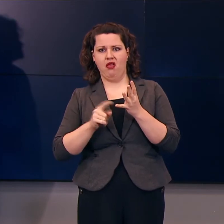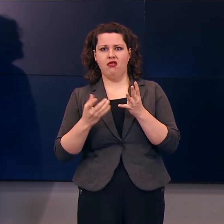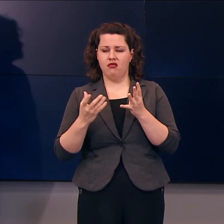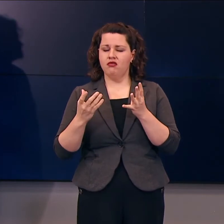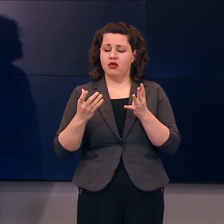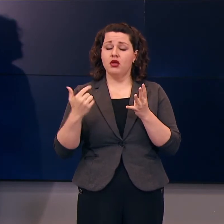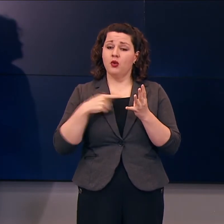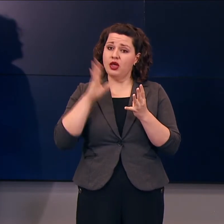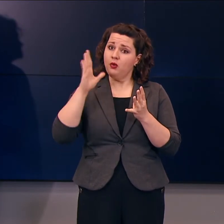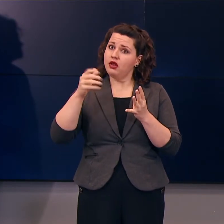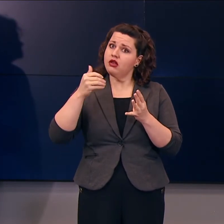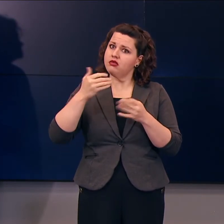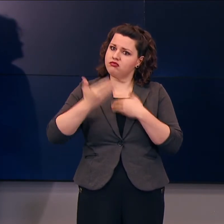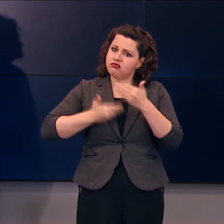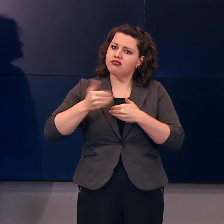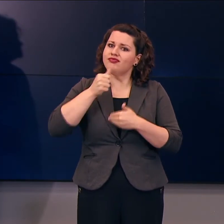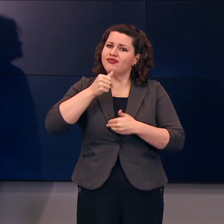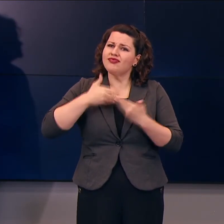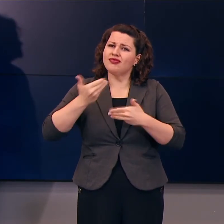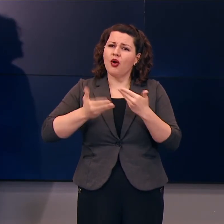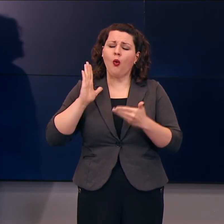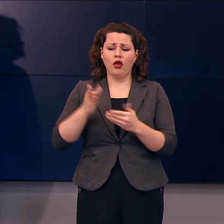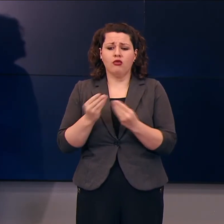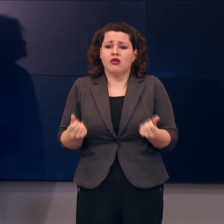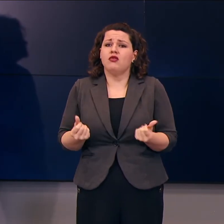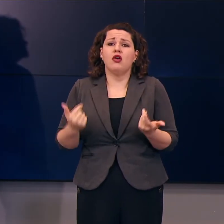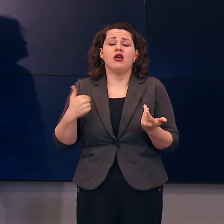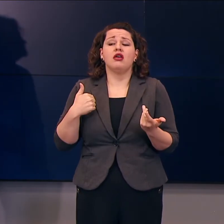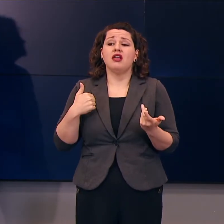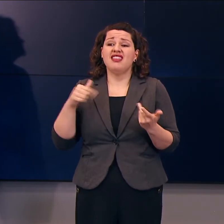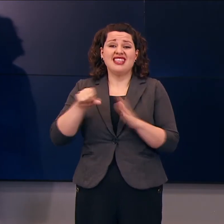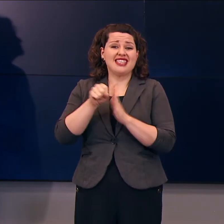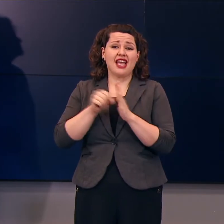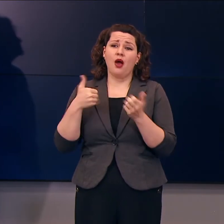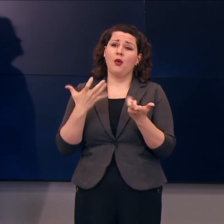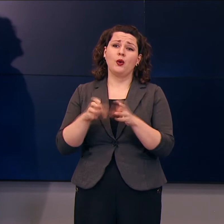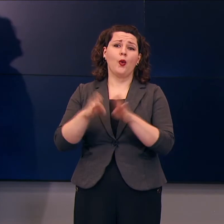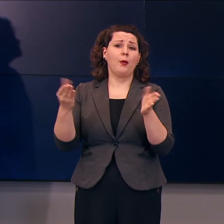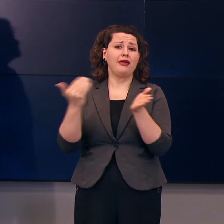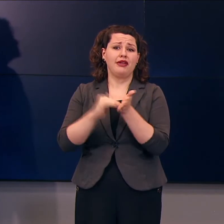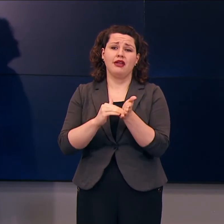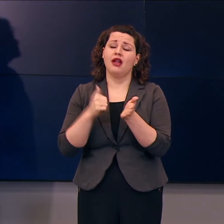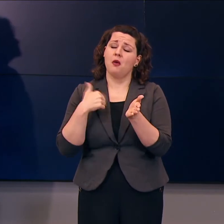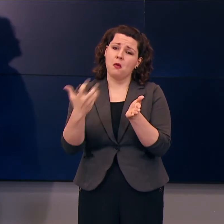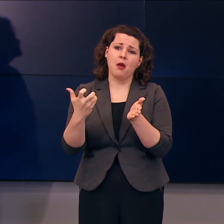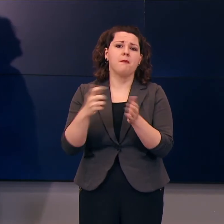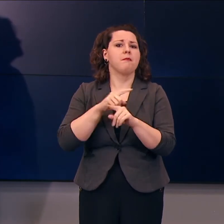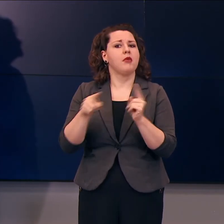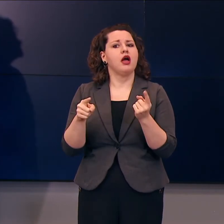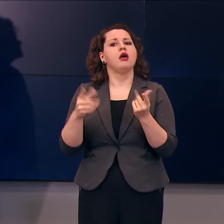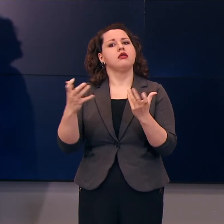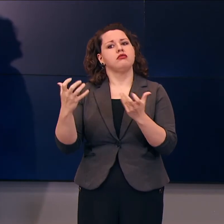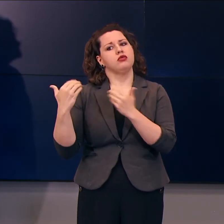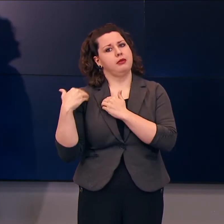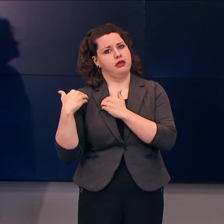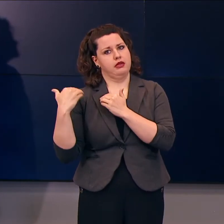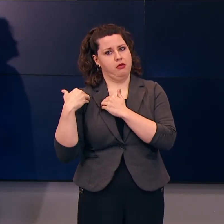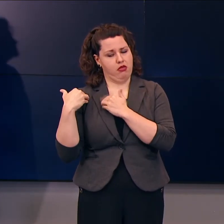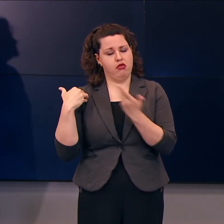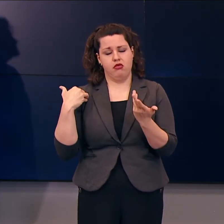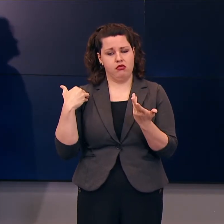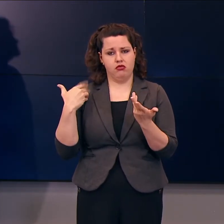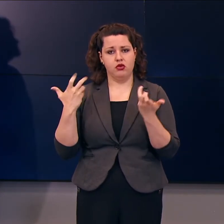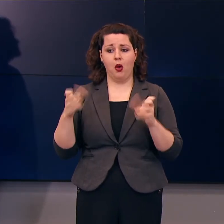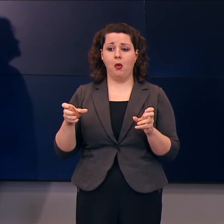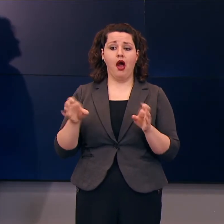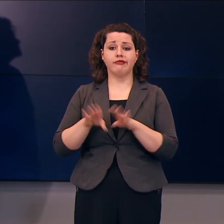get through this. We will recover. I want to open up this state, you know, as soon as we can, but I want to do it in a responsible manner. We don't want to